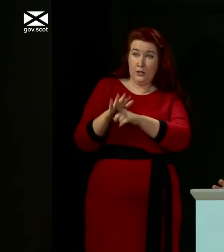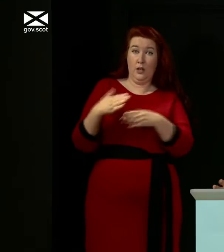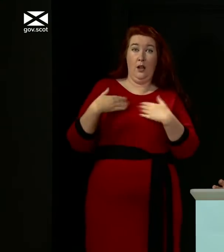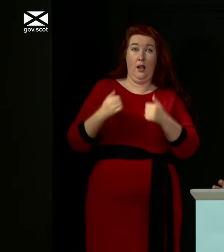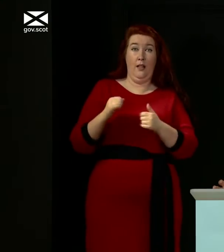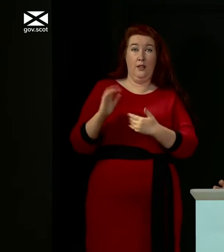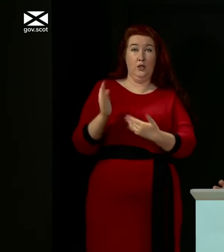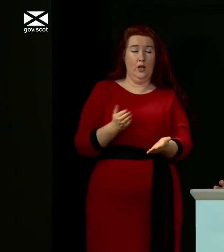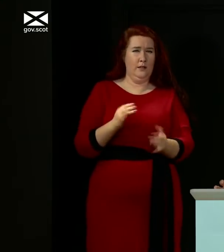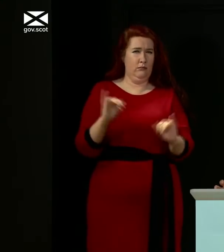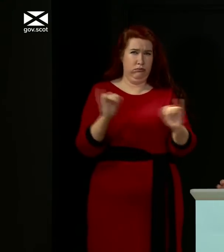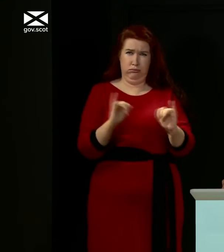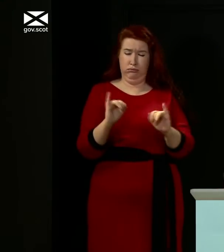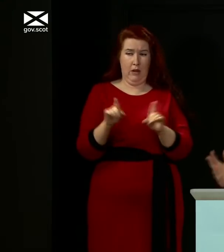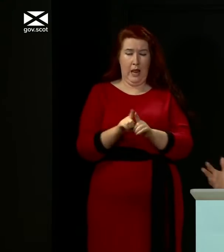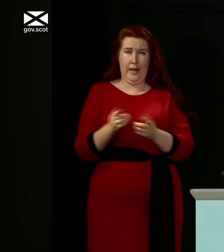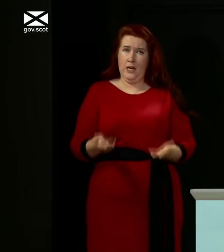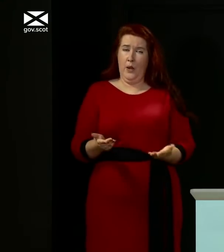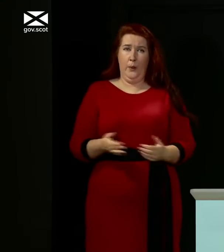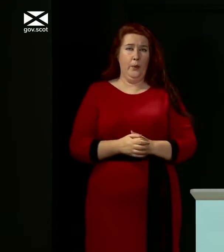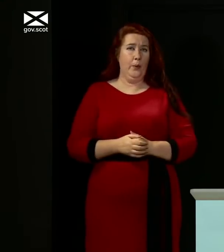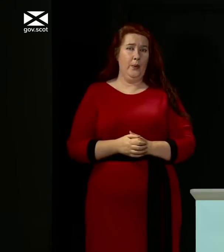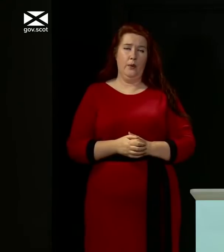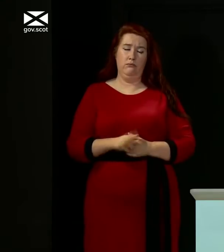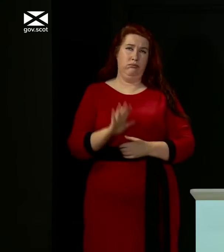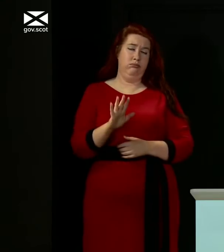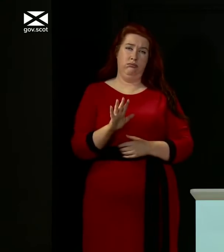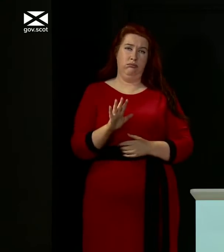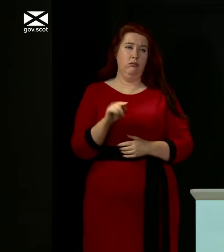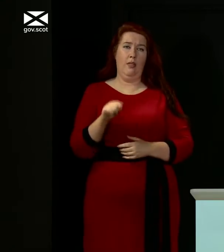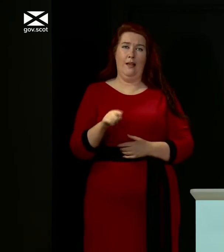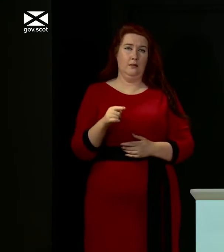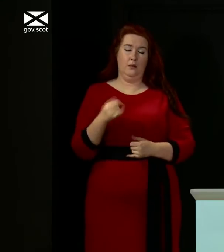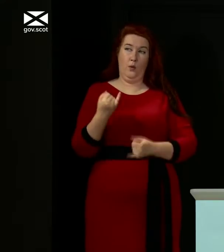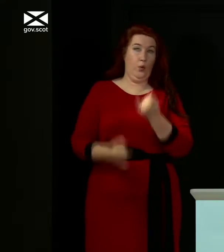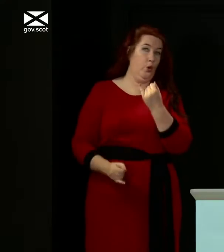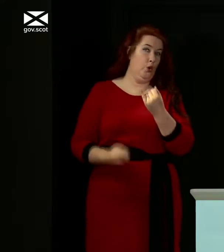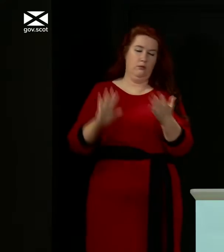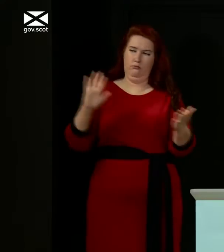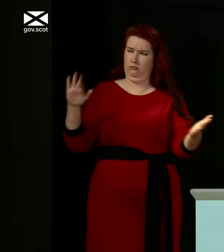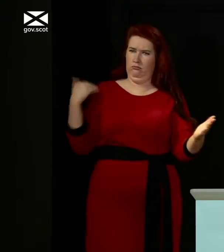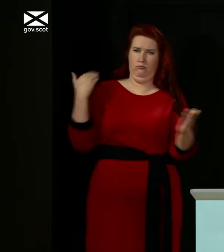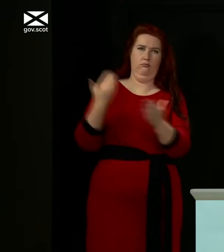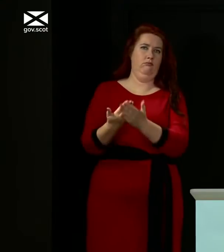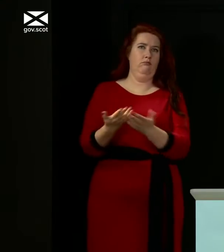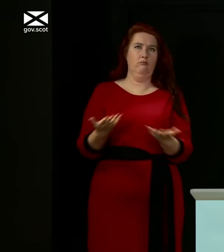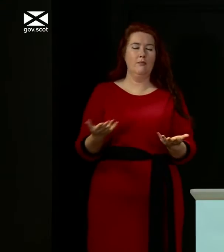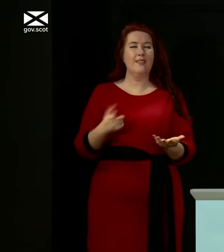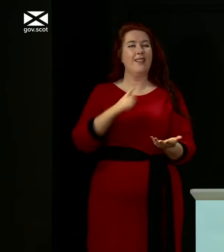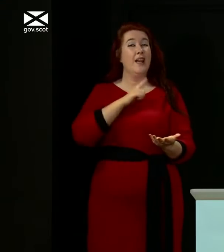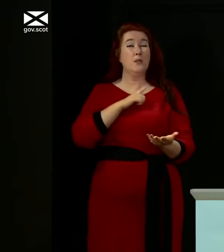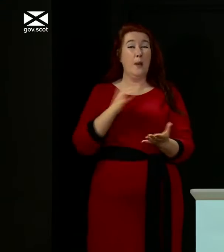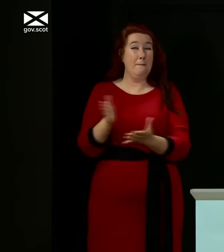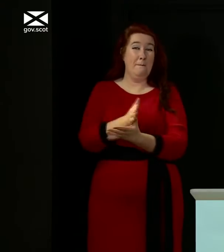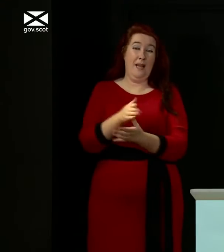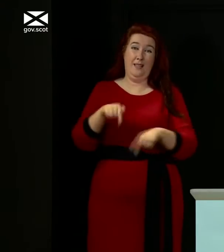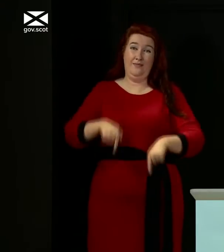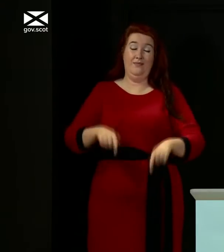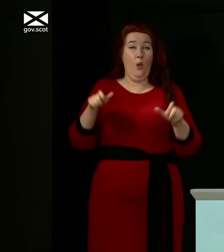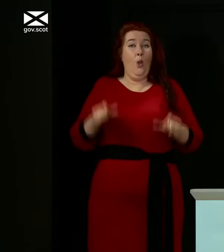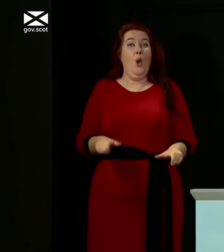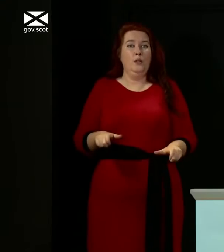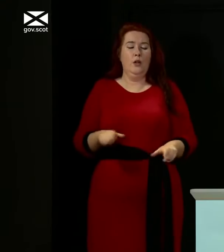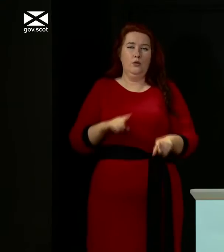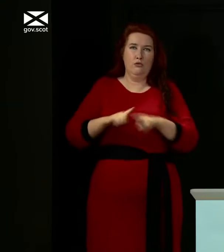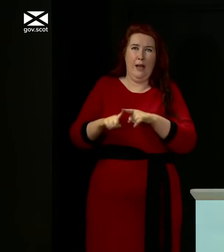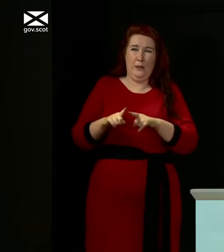was as great as it is now. And that is just a reality. And part of the reason we are back in lockdown is to try to